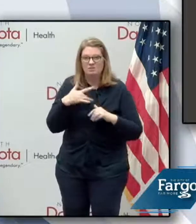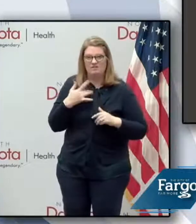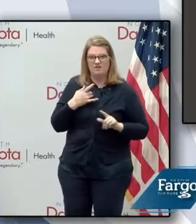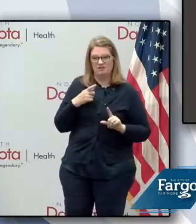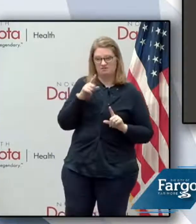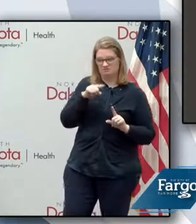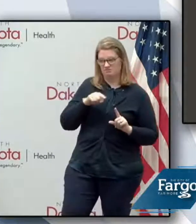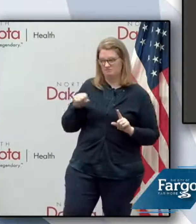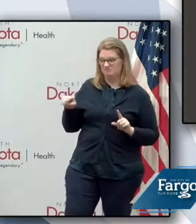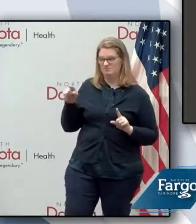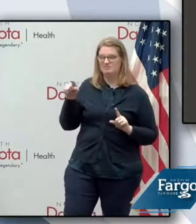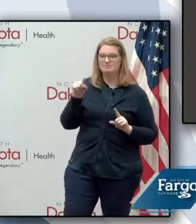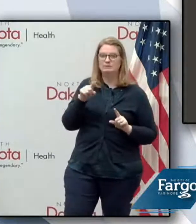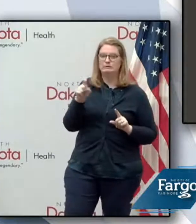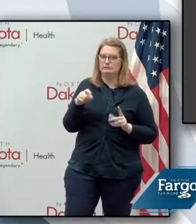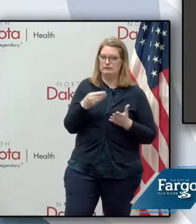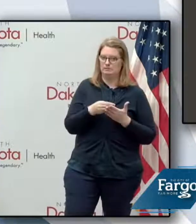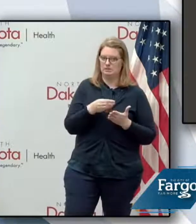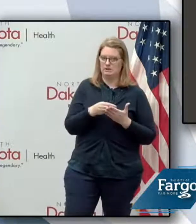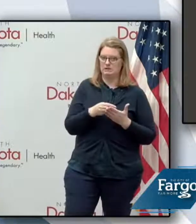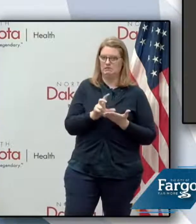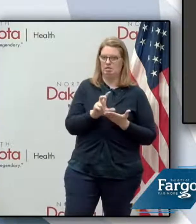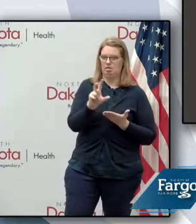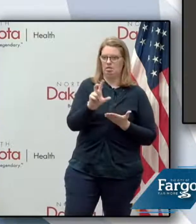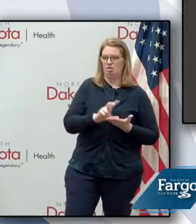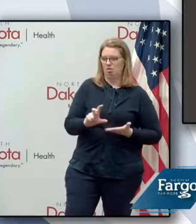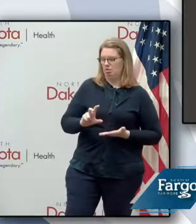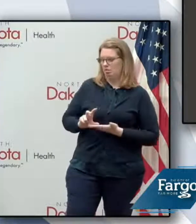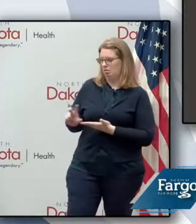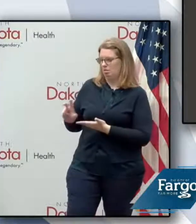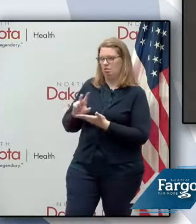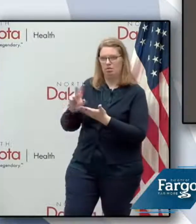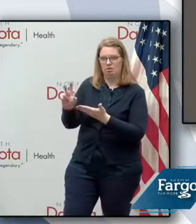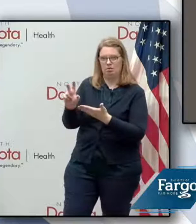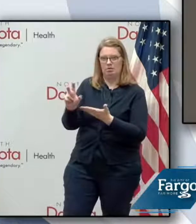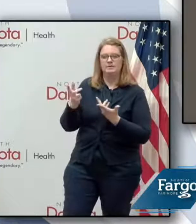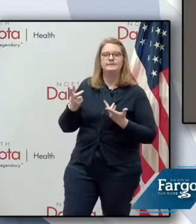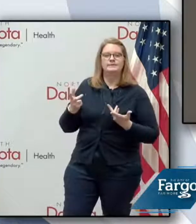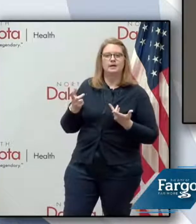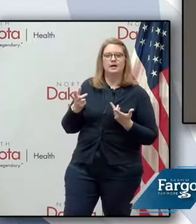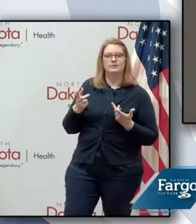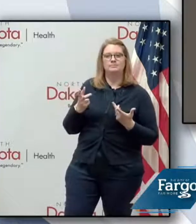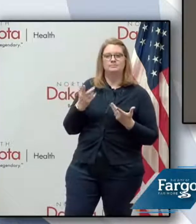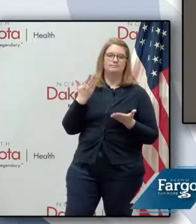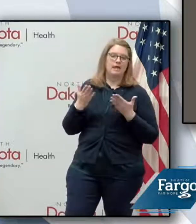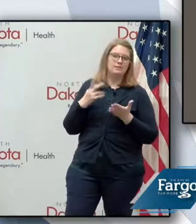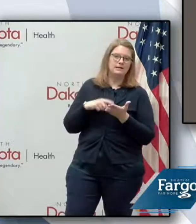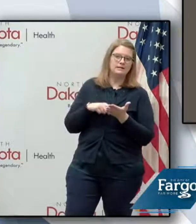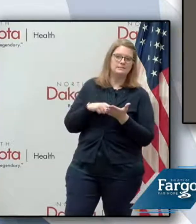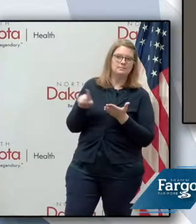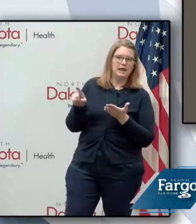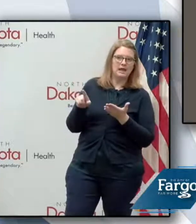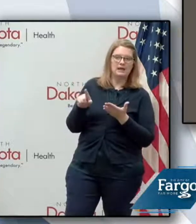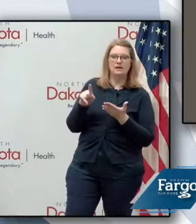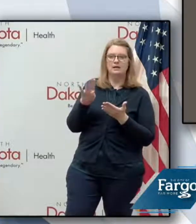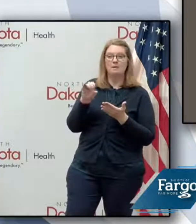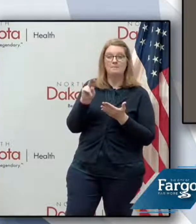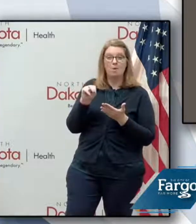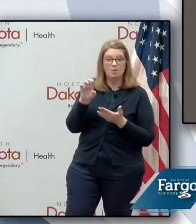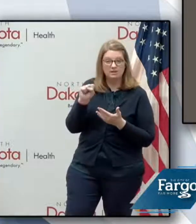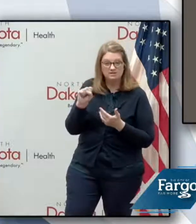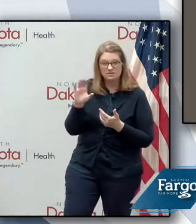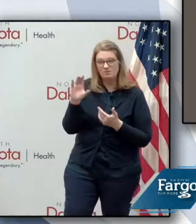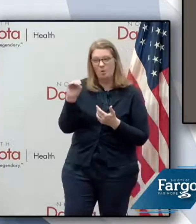grant is going to allow them to apply these grants towards incentives, whether it's paying bonuses for